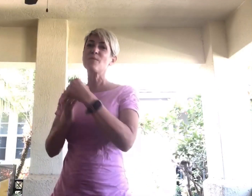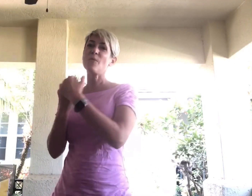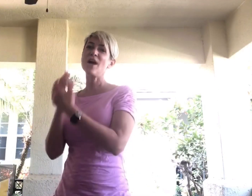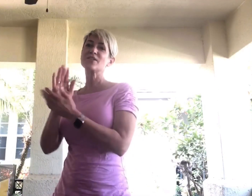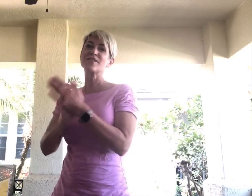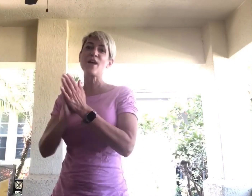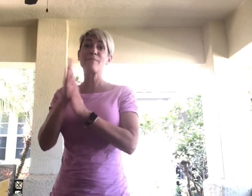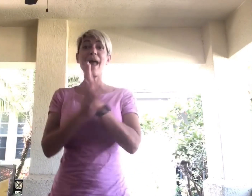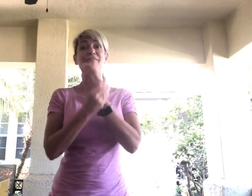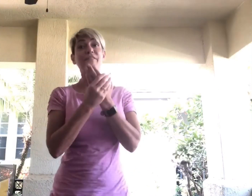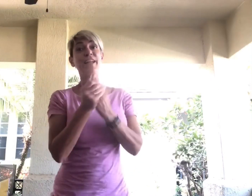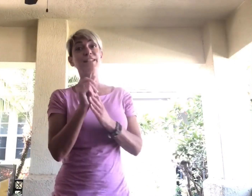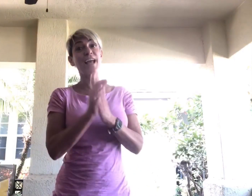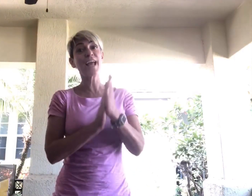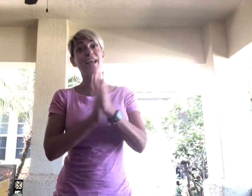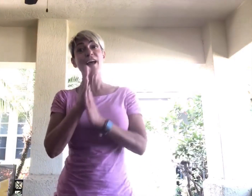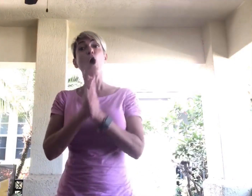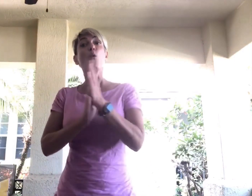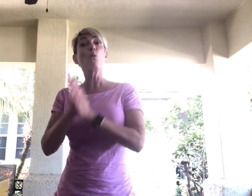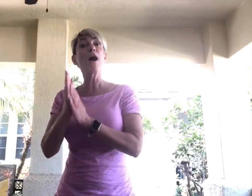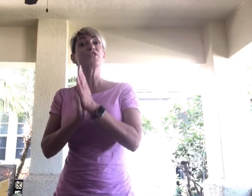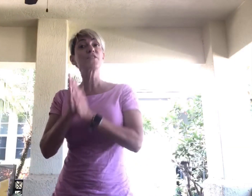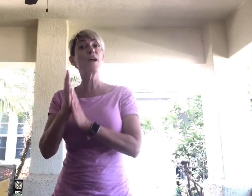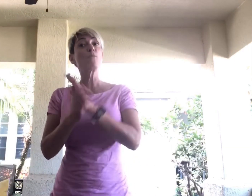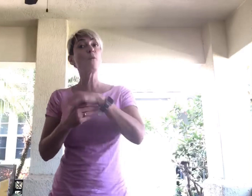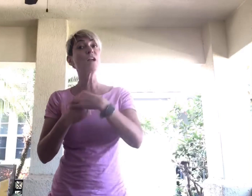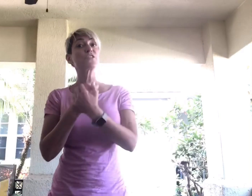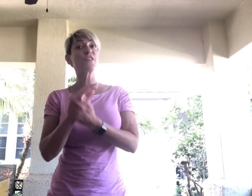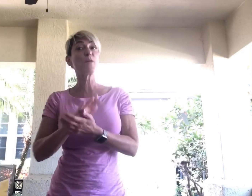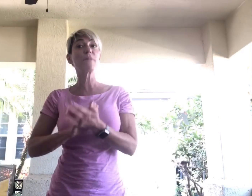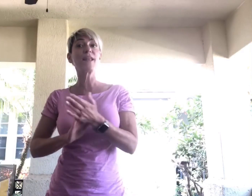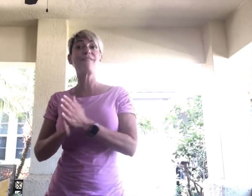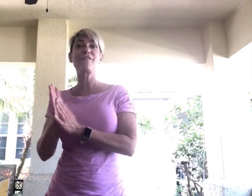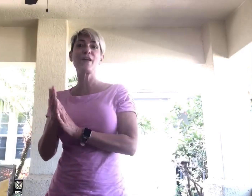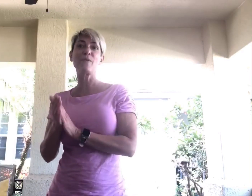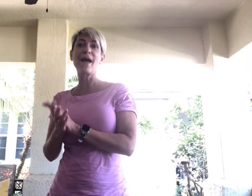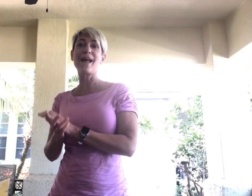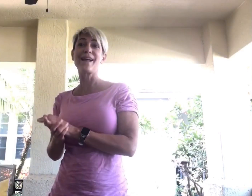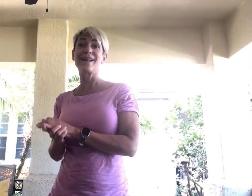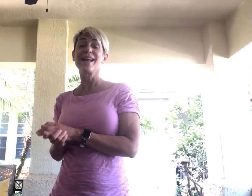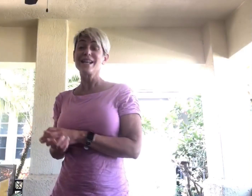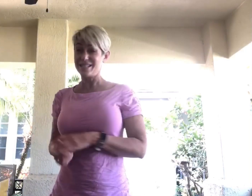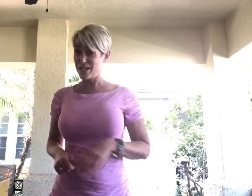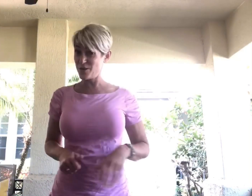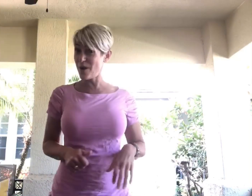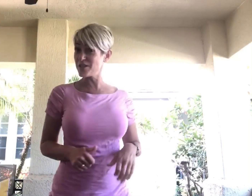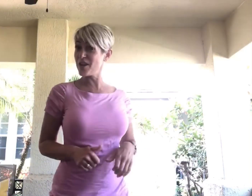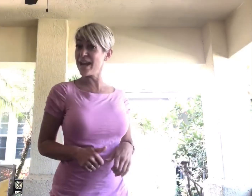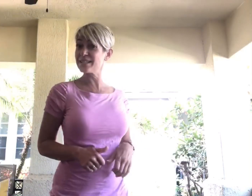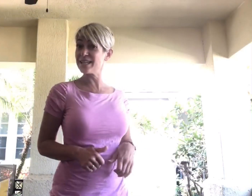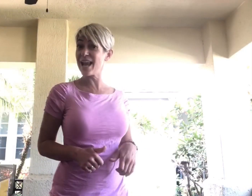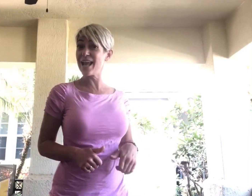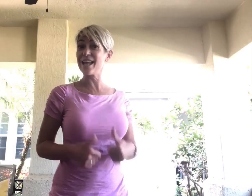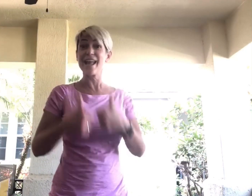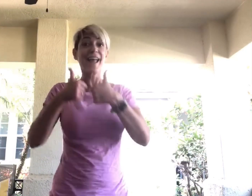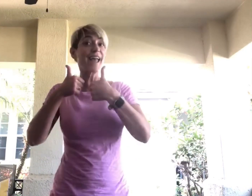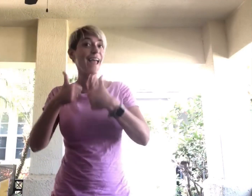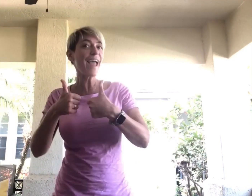wash them every day, wash them in every way. Did you wash your hands today?